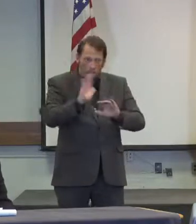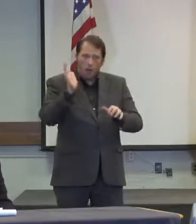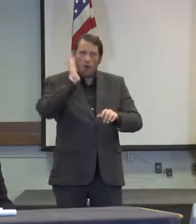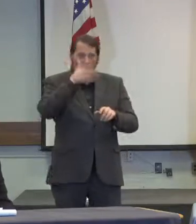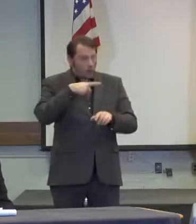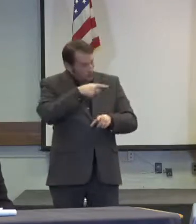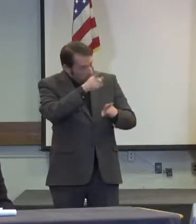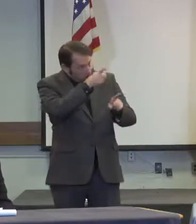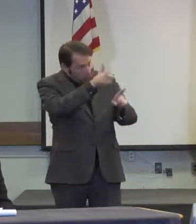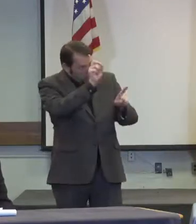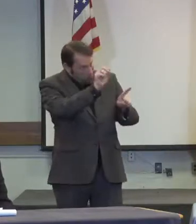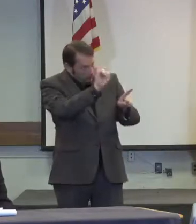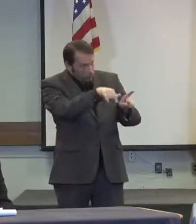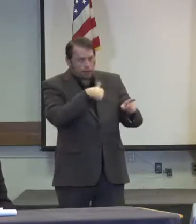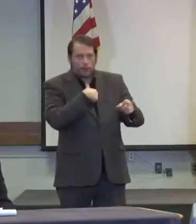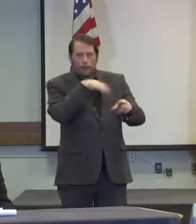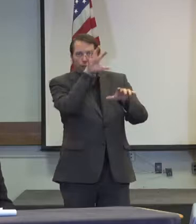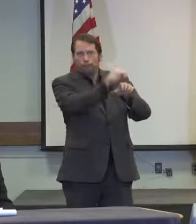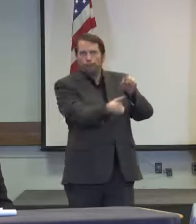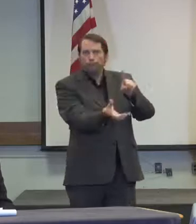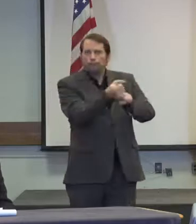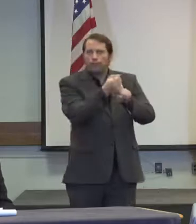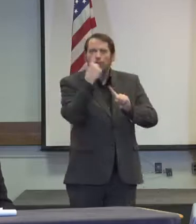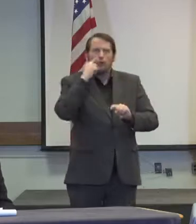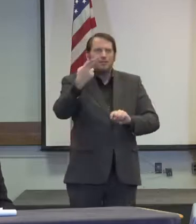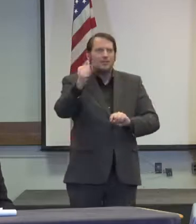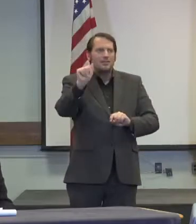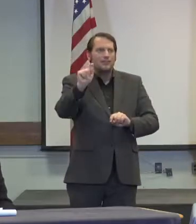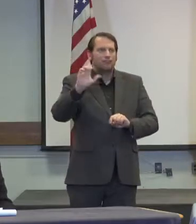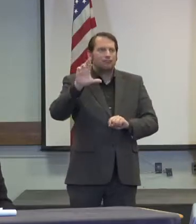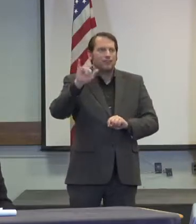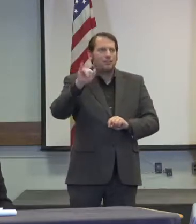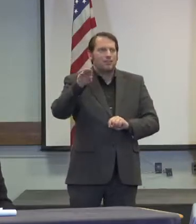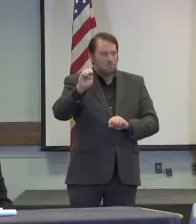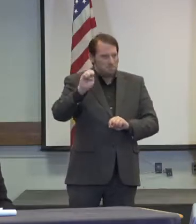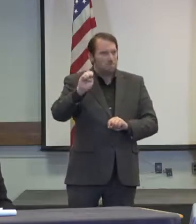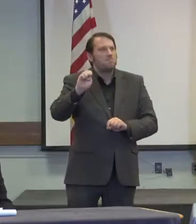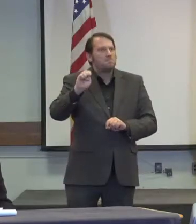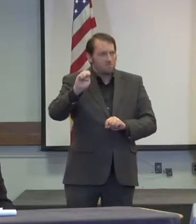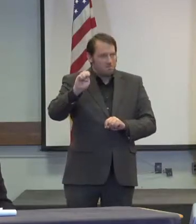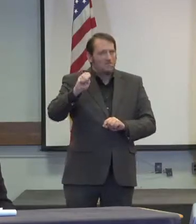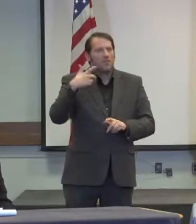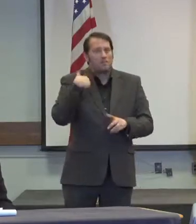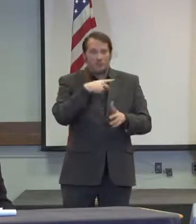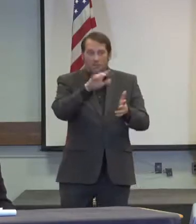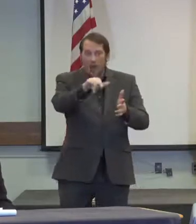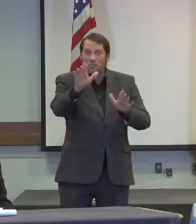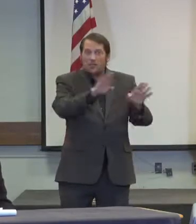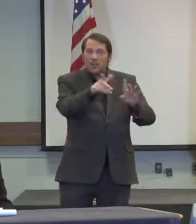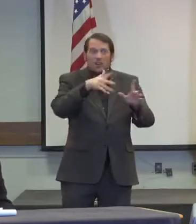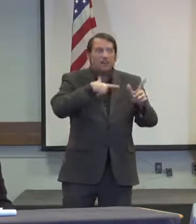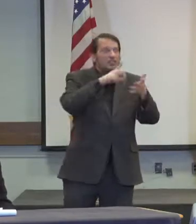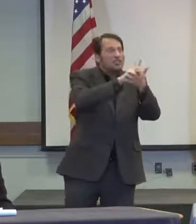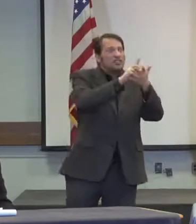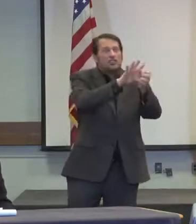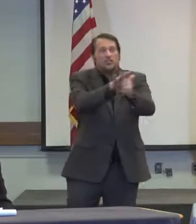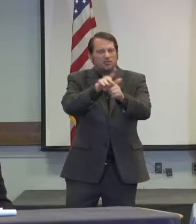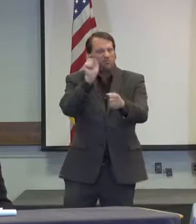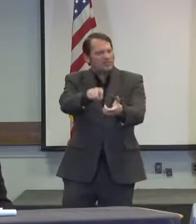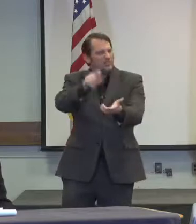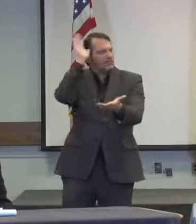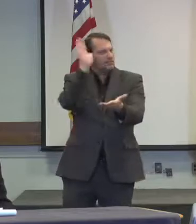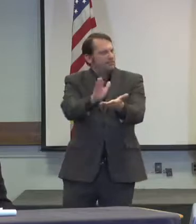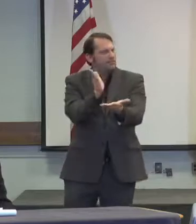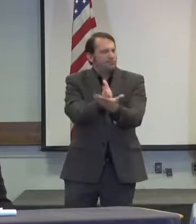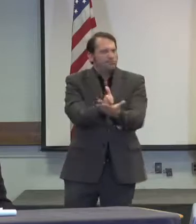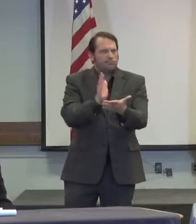do to discourage that kind of behavior. I will say that the police have said this has not been an issue so far. That doesn't mean it's